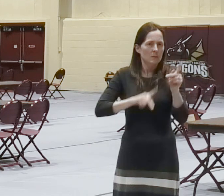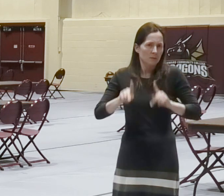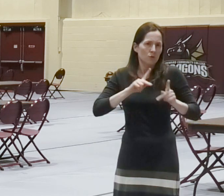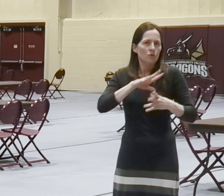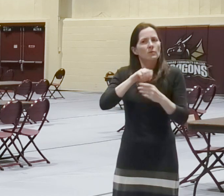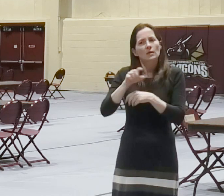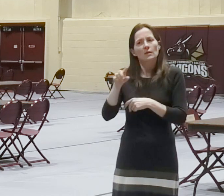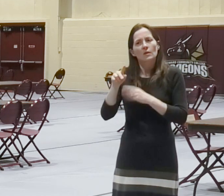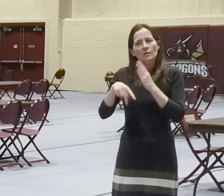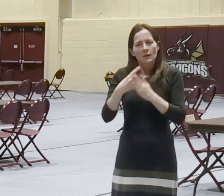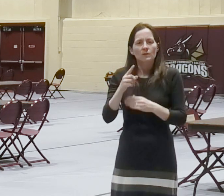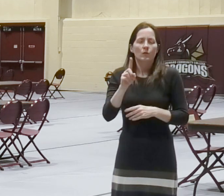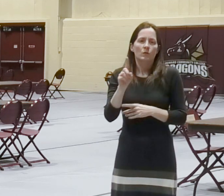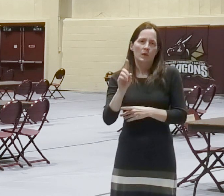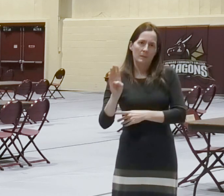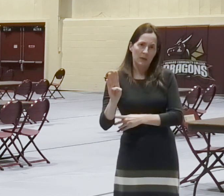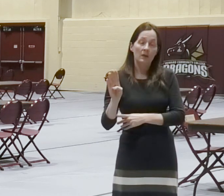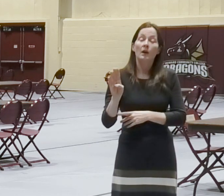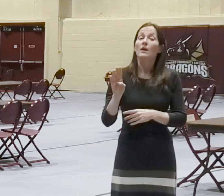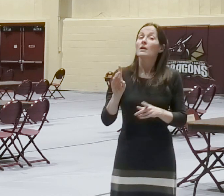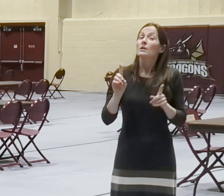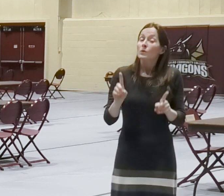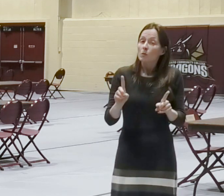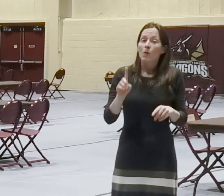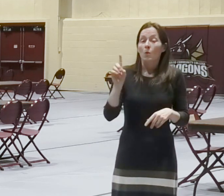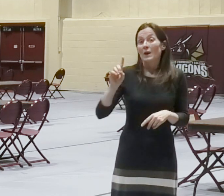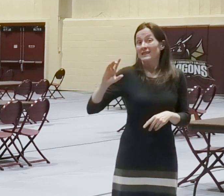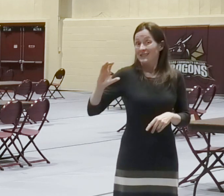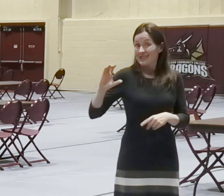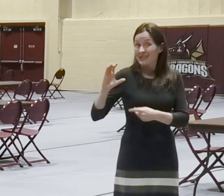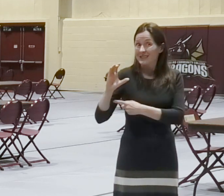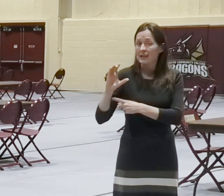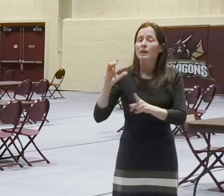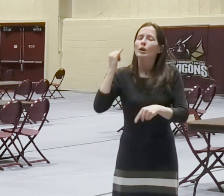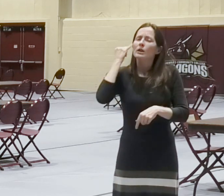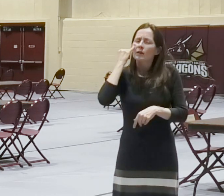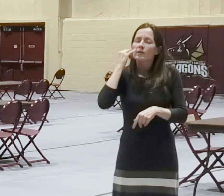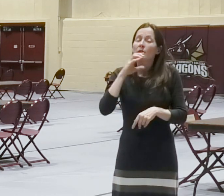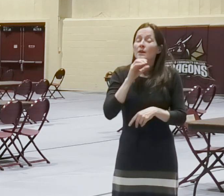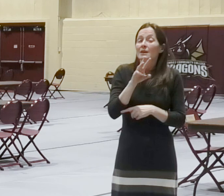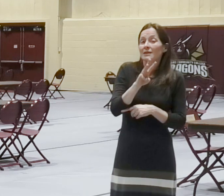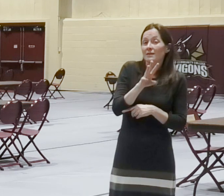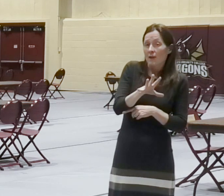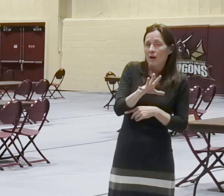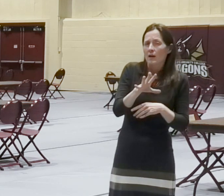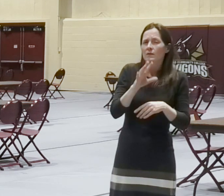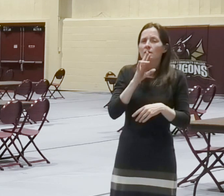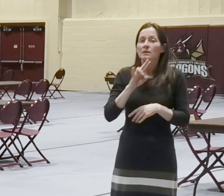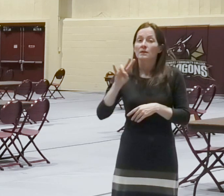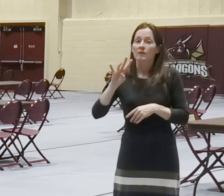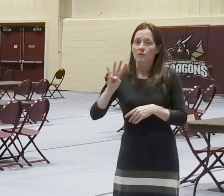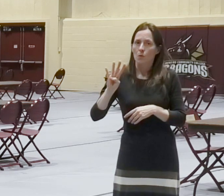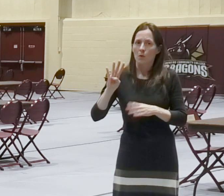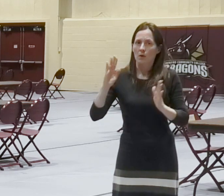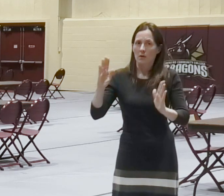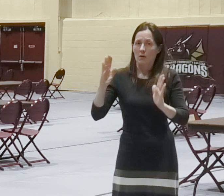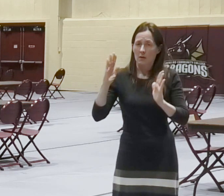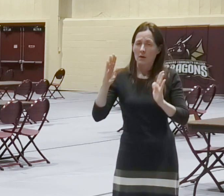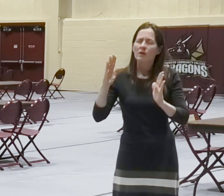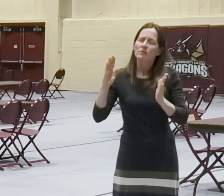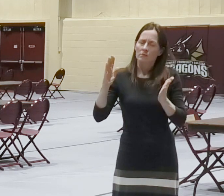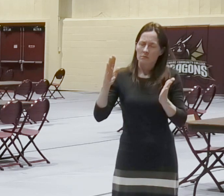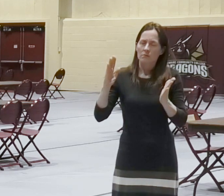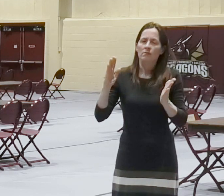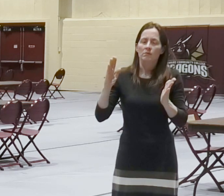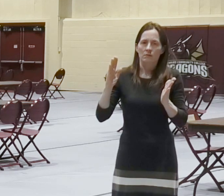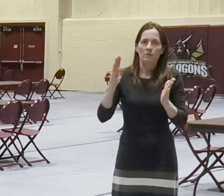1C, we have started with those who are 65 to 74. And right now, because of such